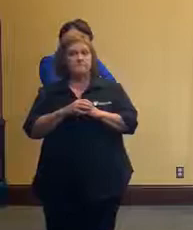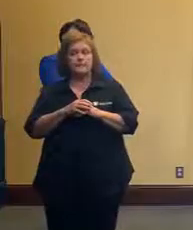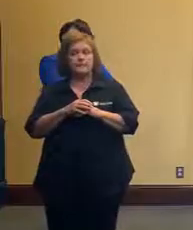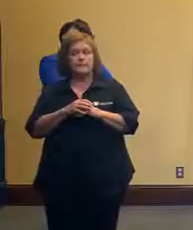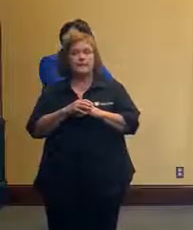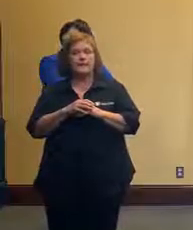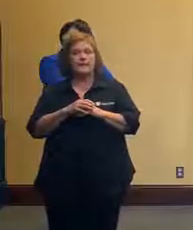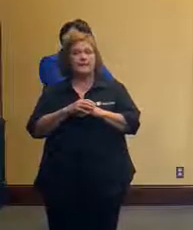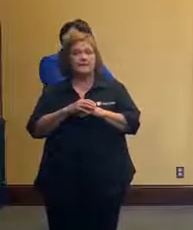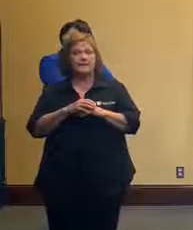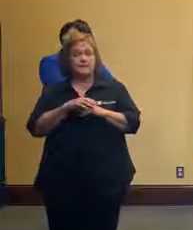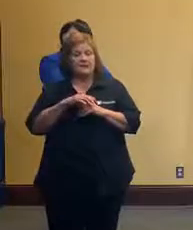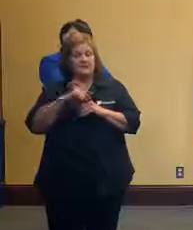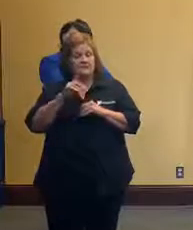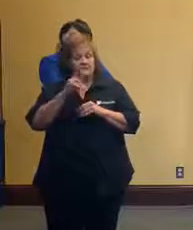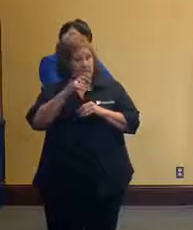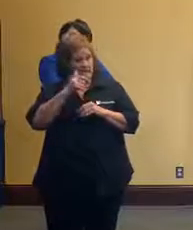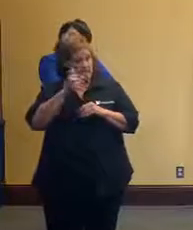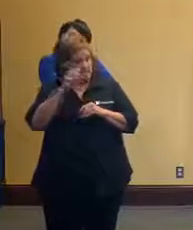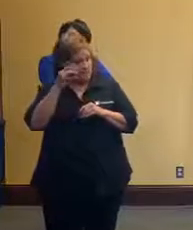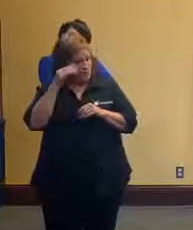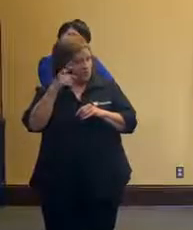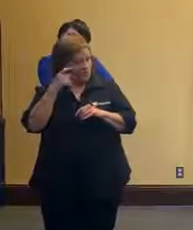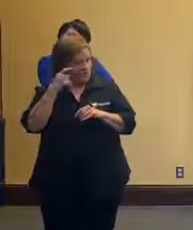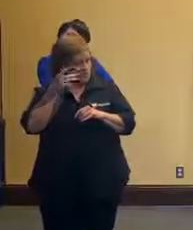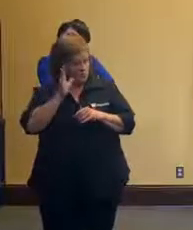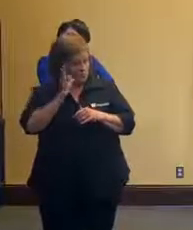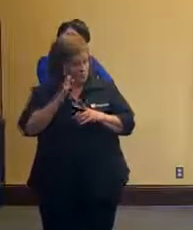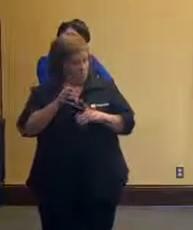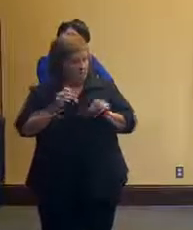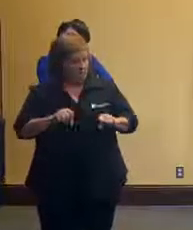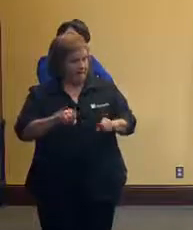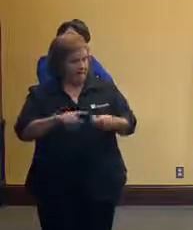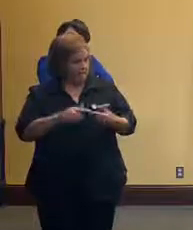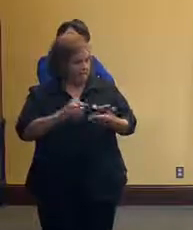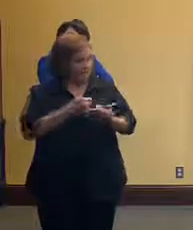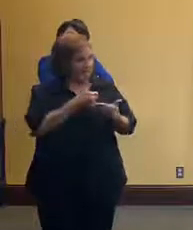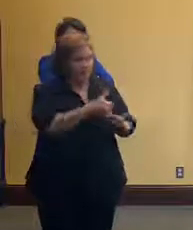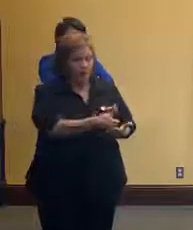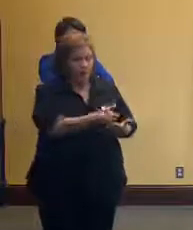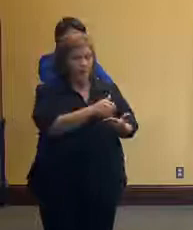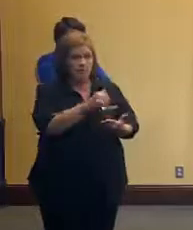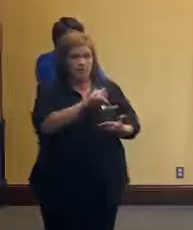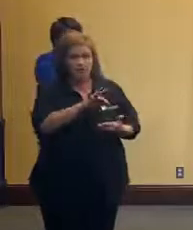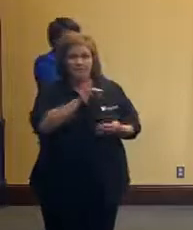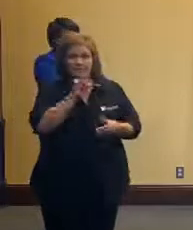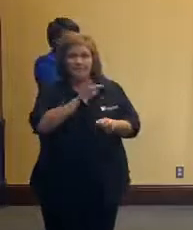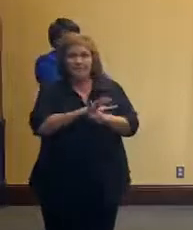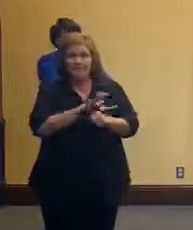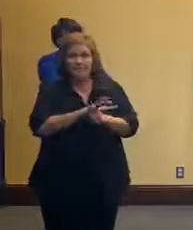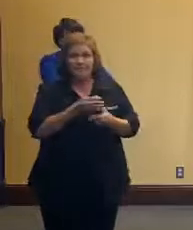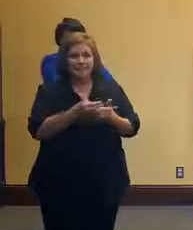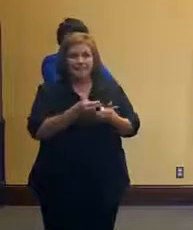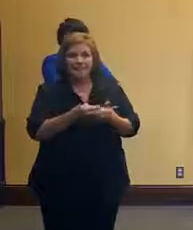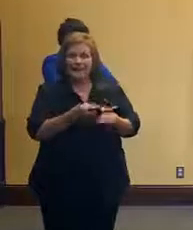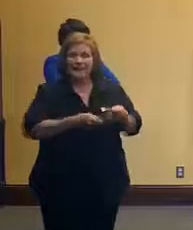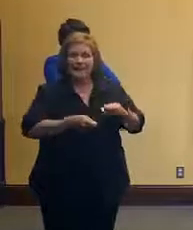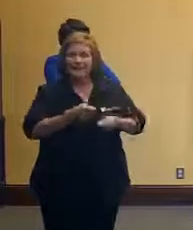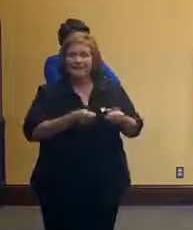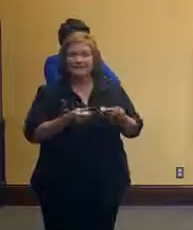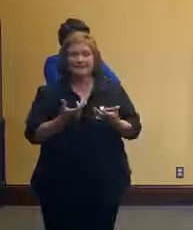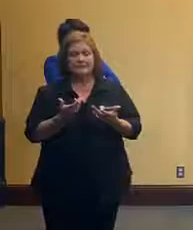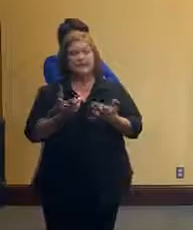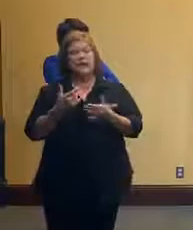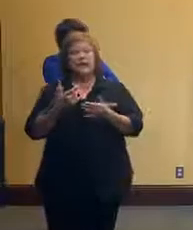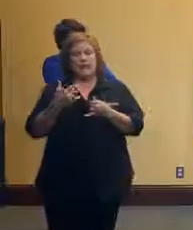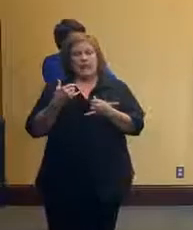is there any inkling that the federal government is going to be able to help with all these budget shortfalls? Right now, so the last